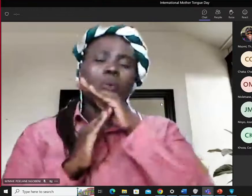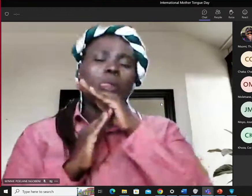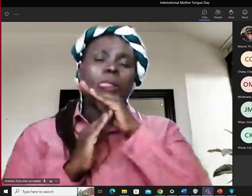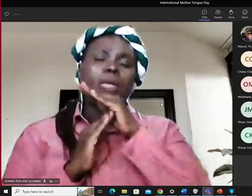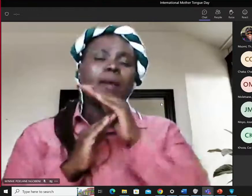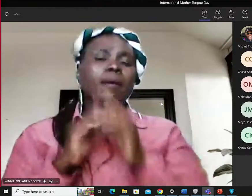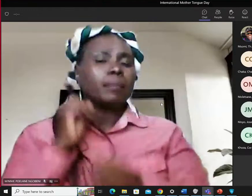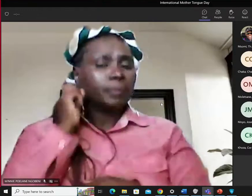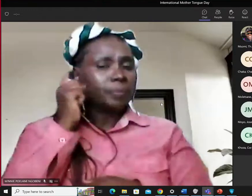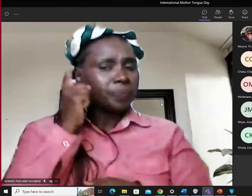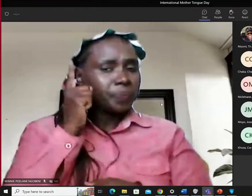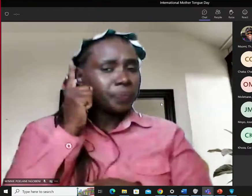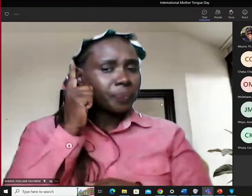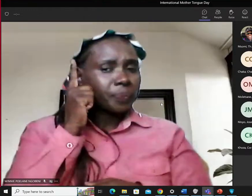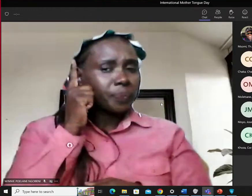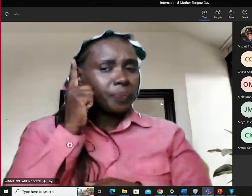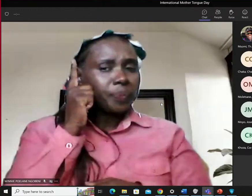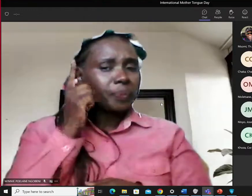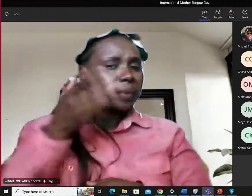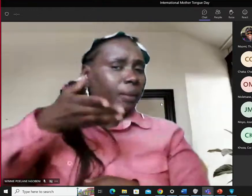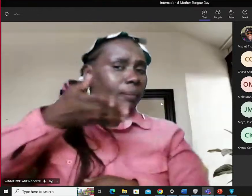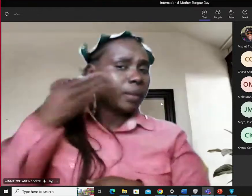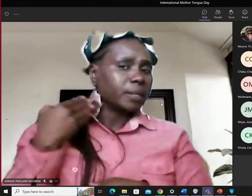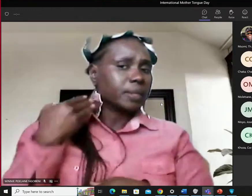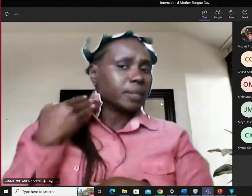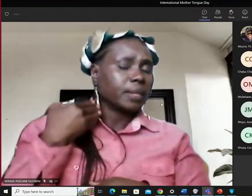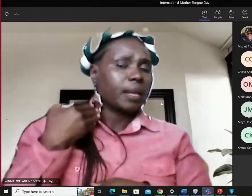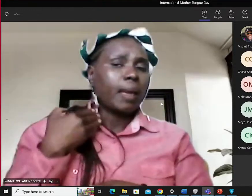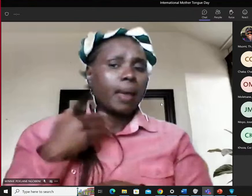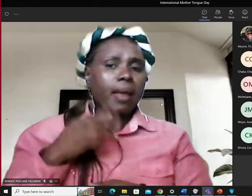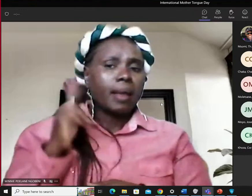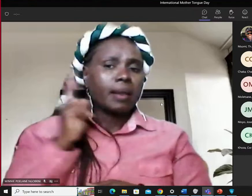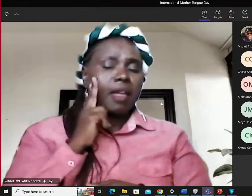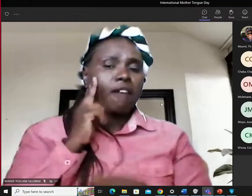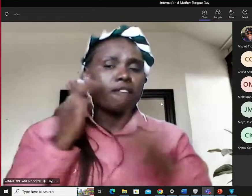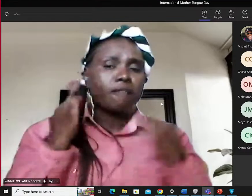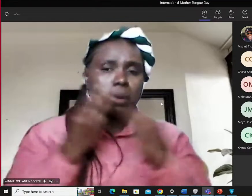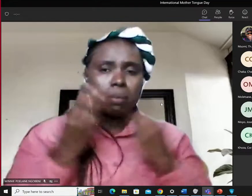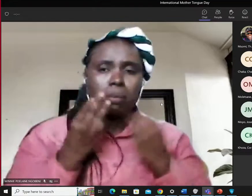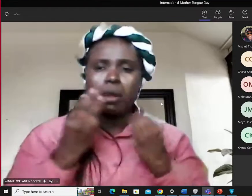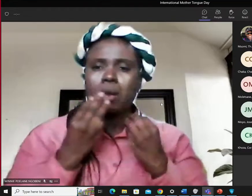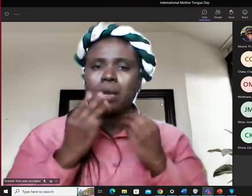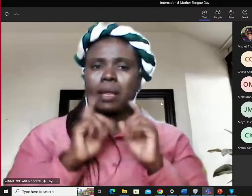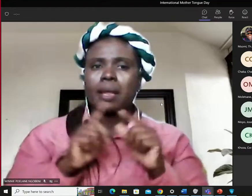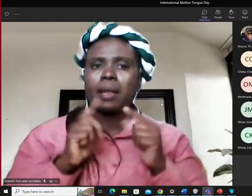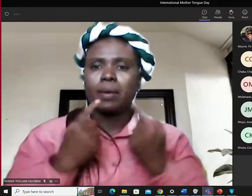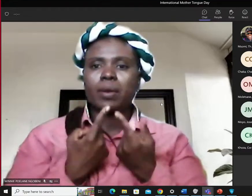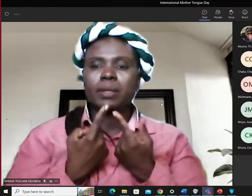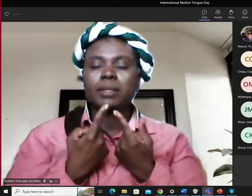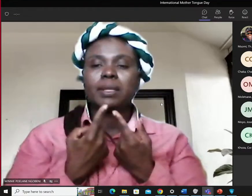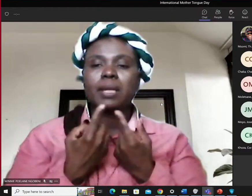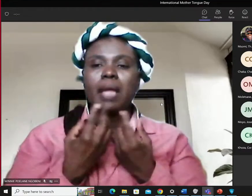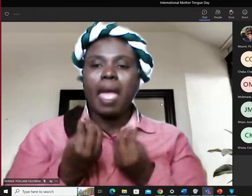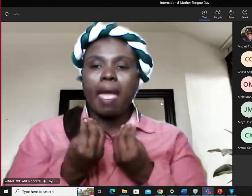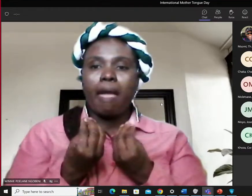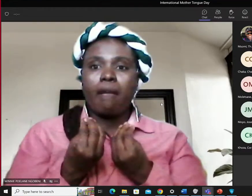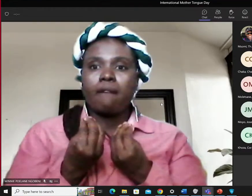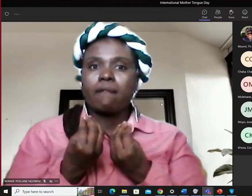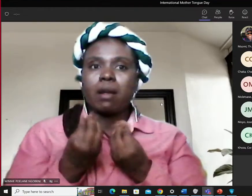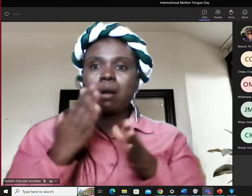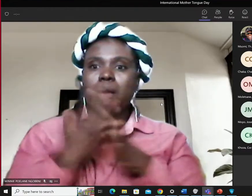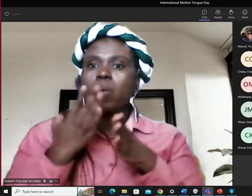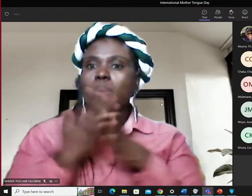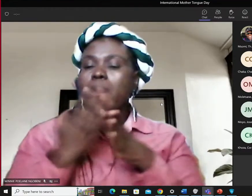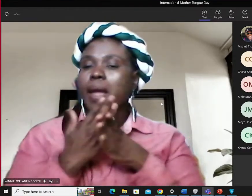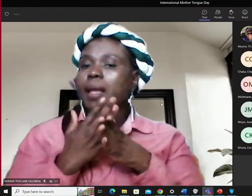the past, the deaf people did not got work, was not